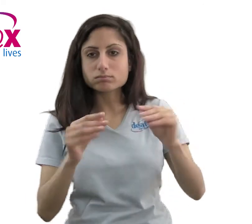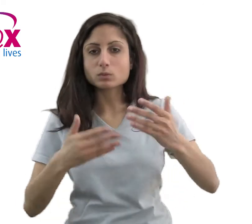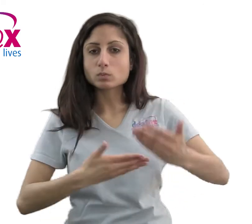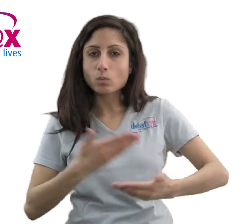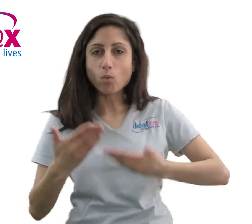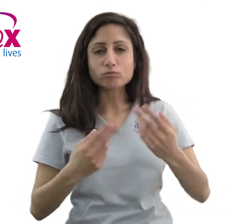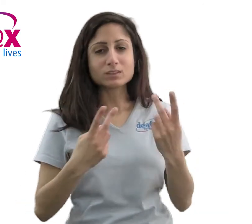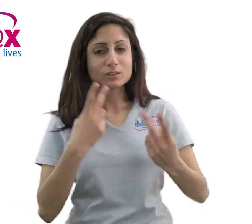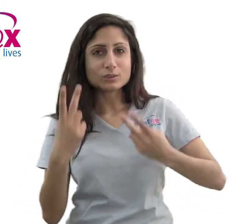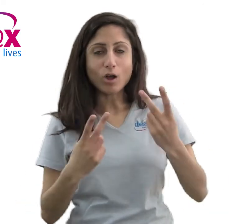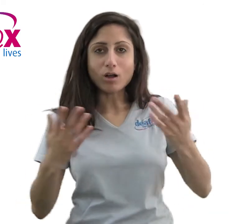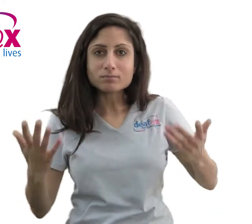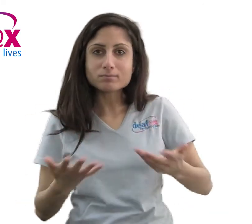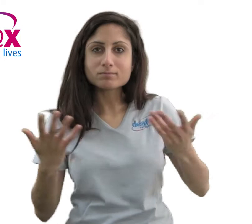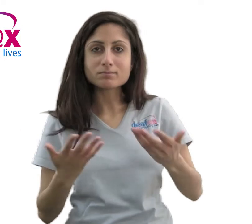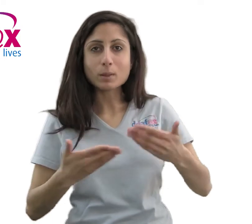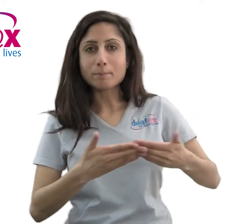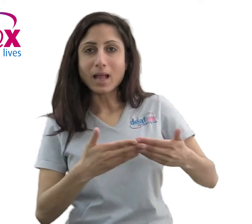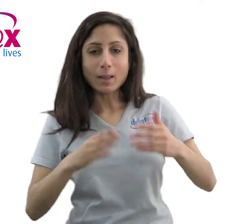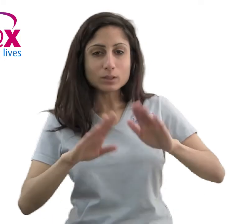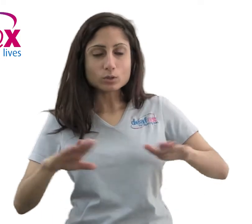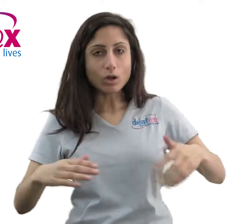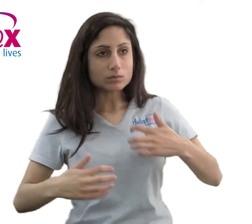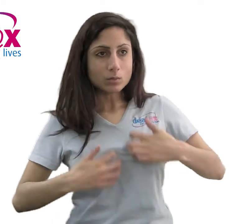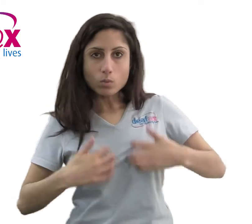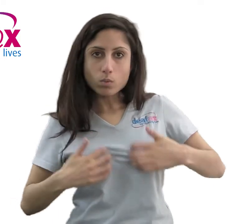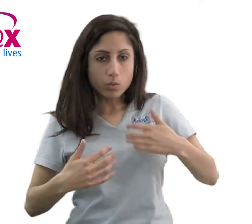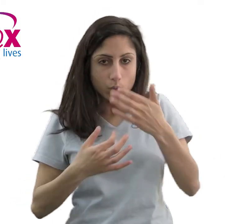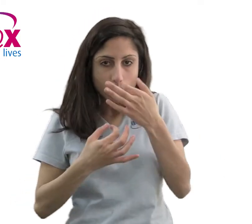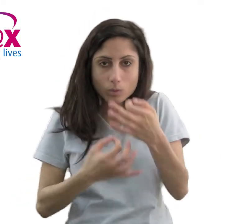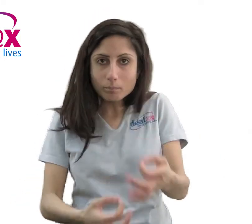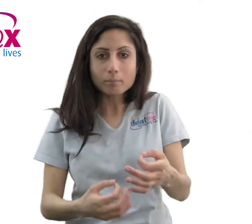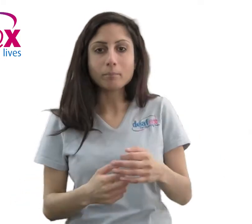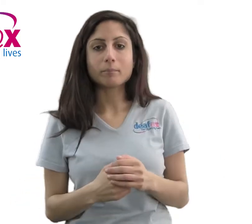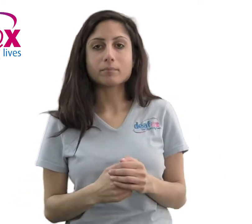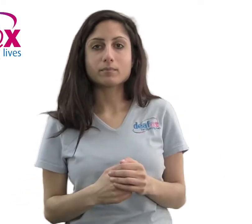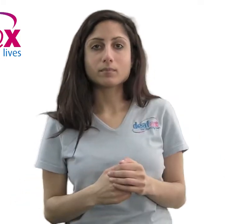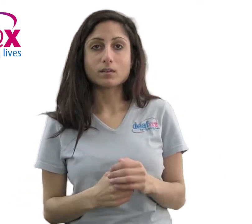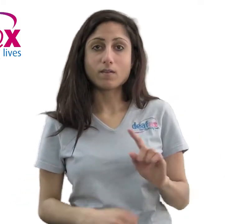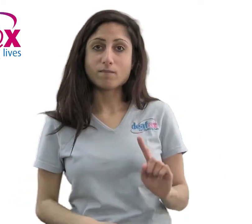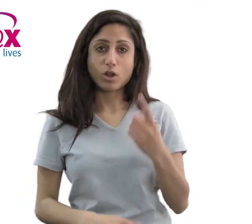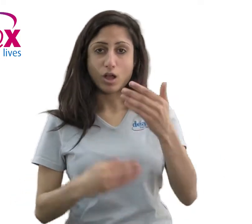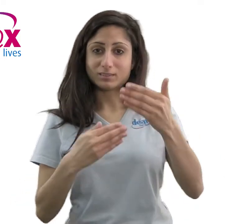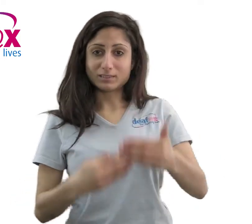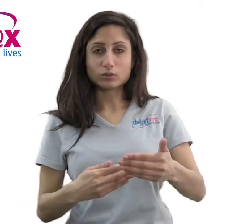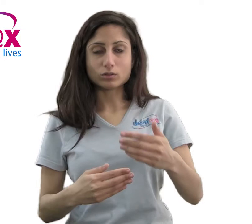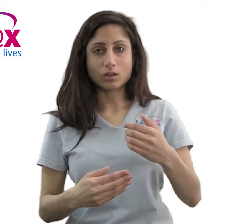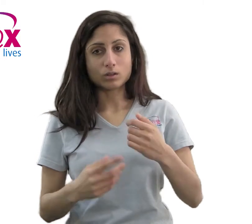engaged. In the first session, my daughter fell asleep, which is apparently normal as there's so much going on, they get really tired and